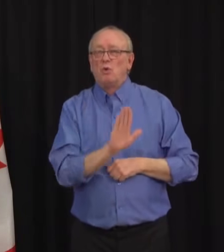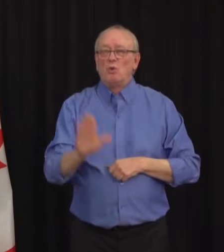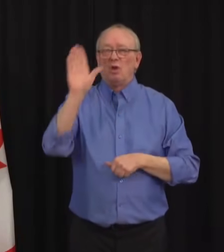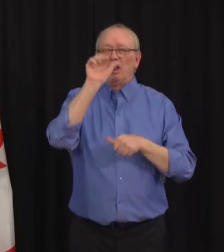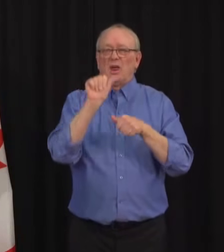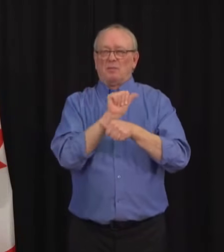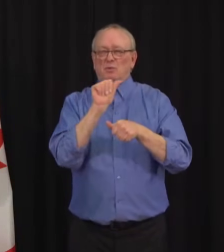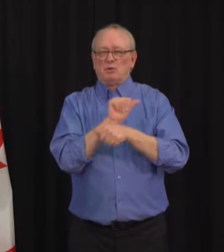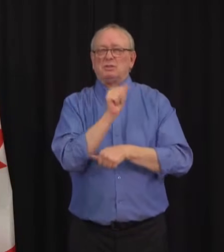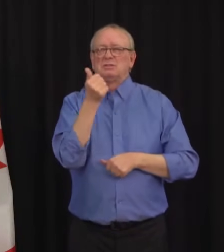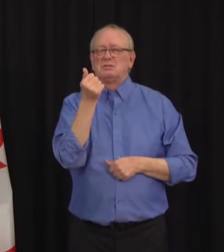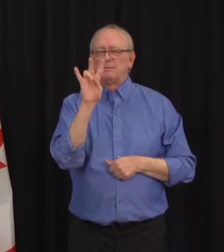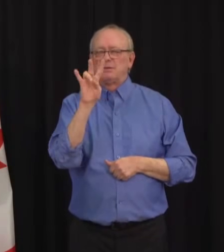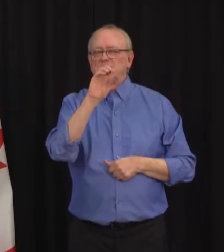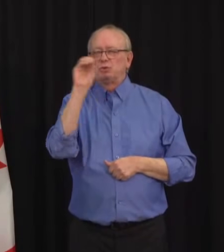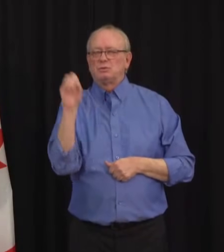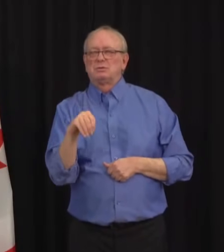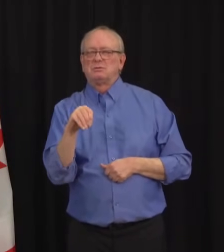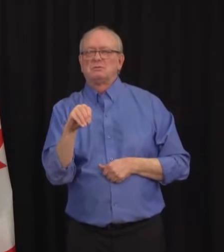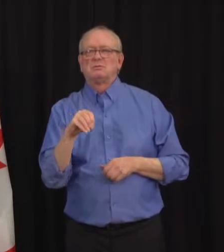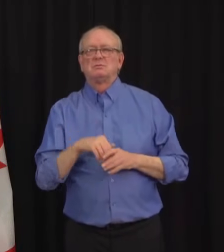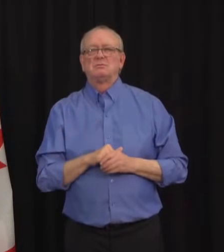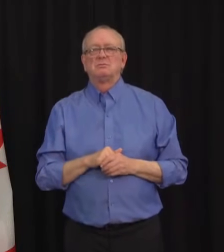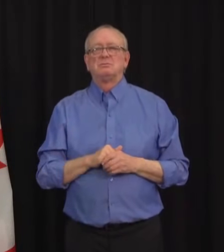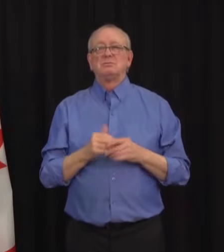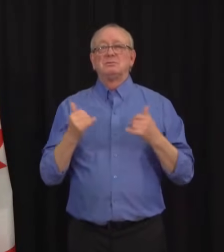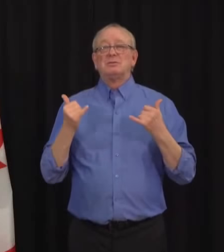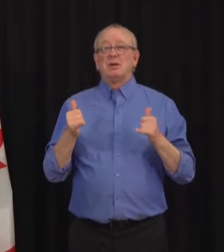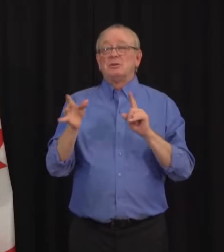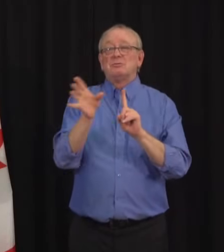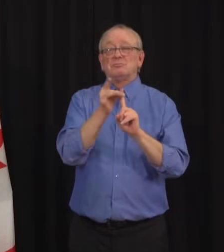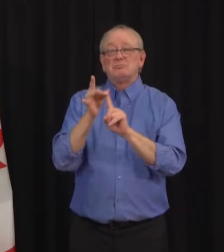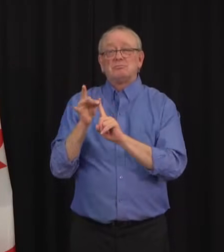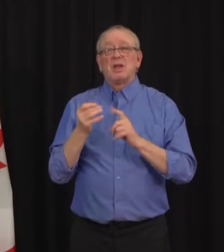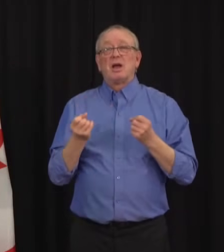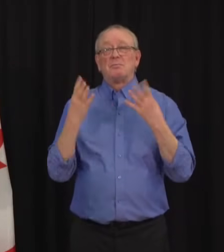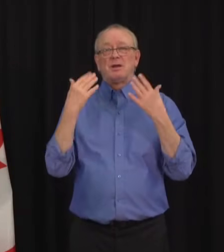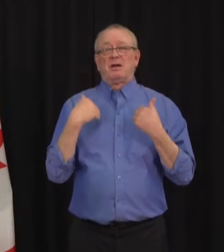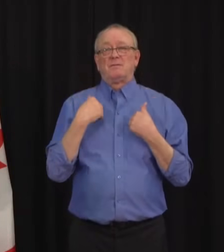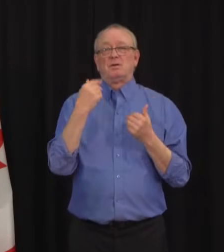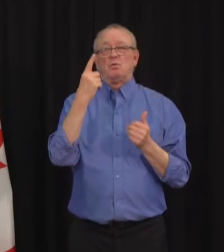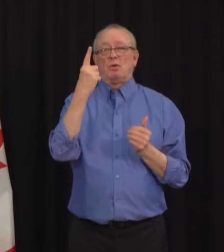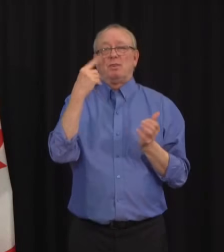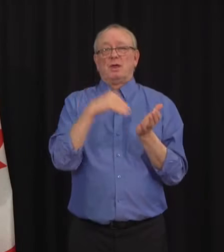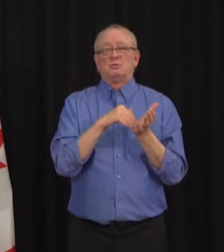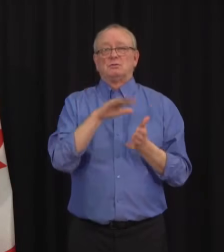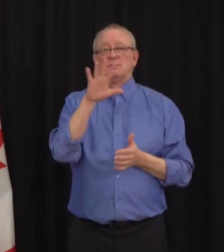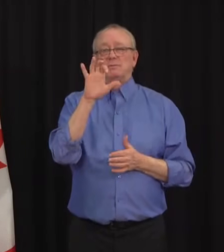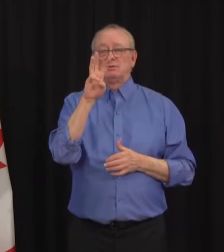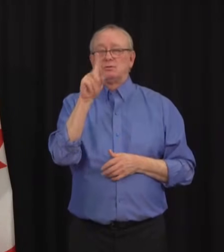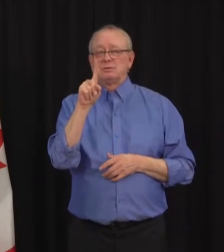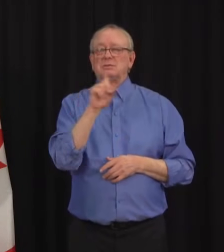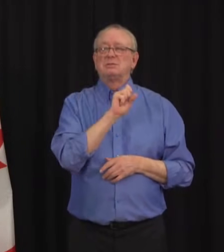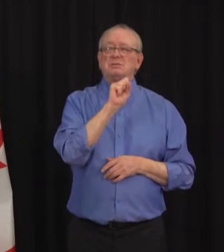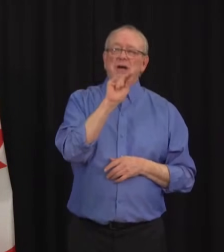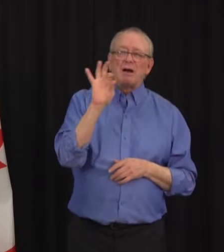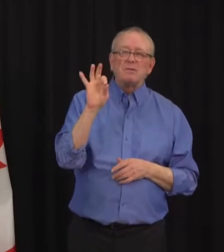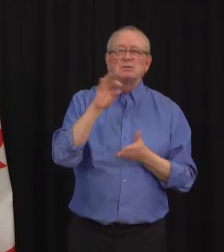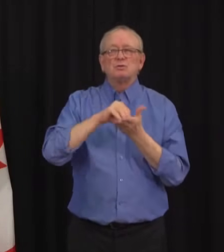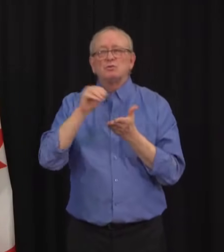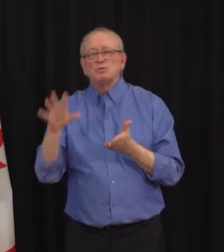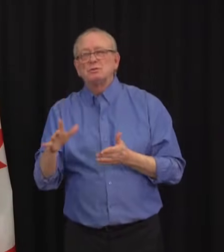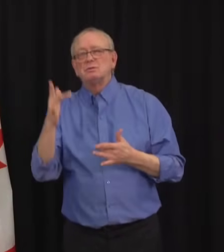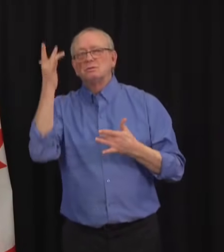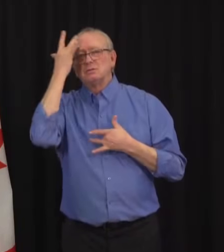active cases. This number includes 220 schools with outbreaks, including 100 currently on the